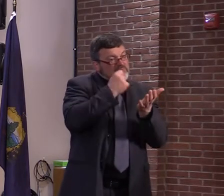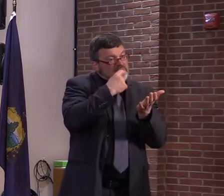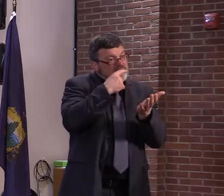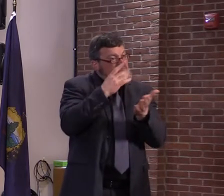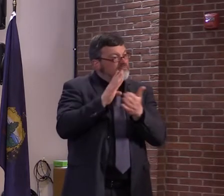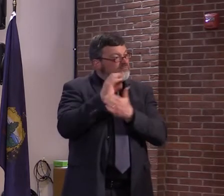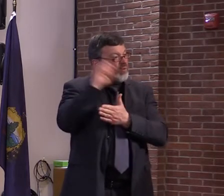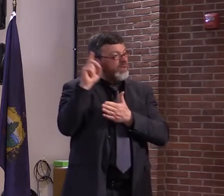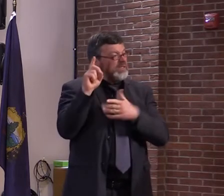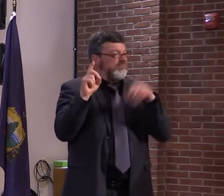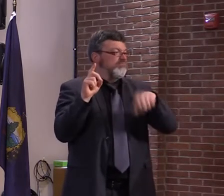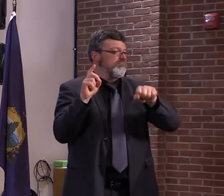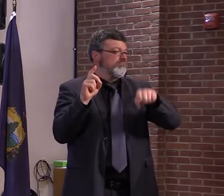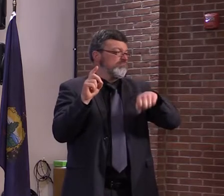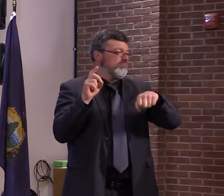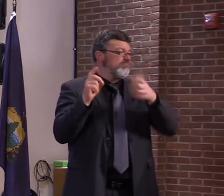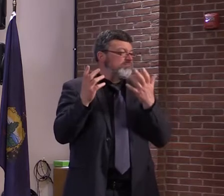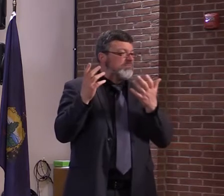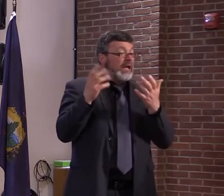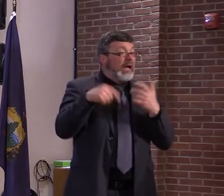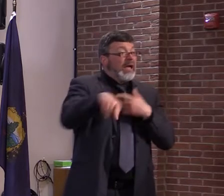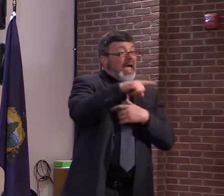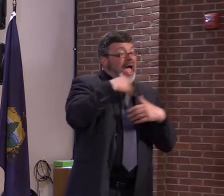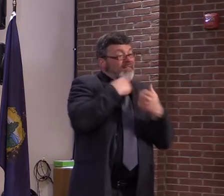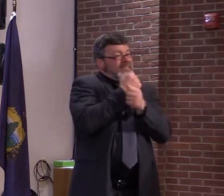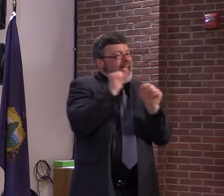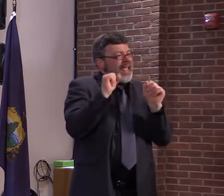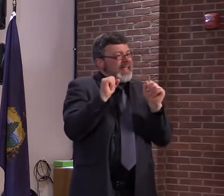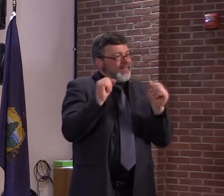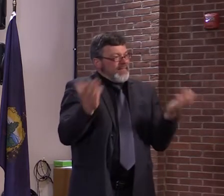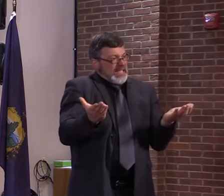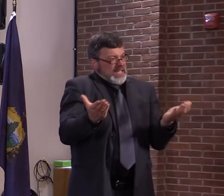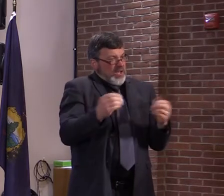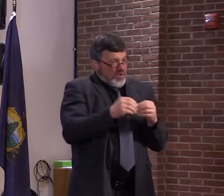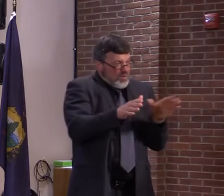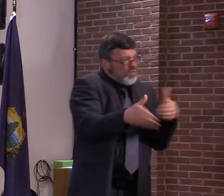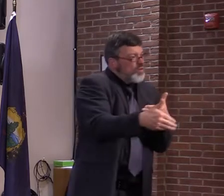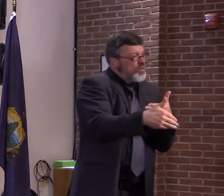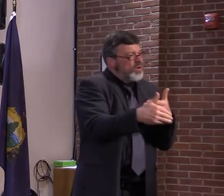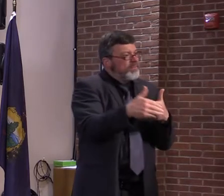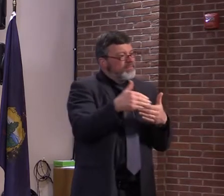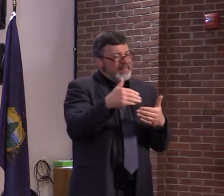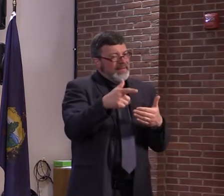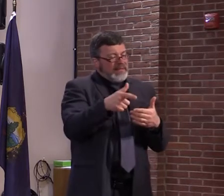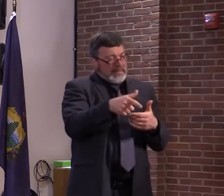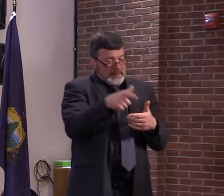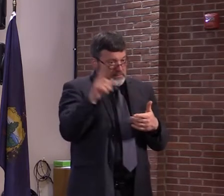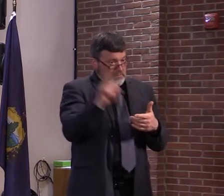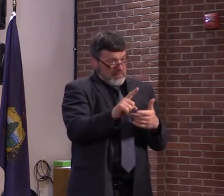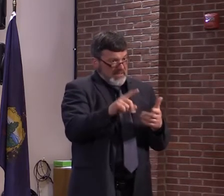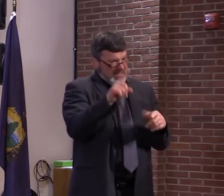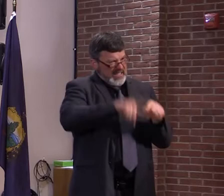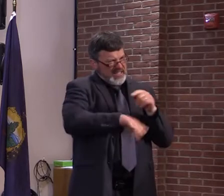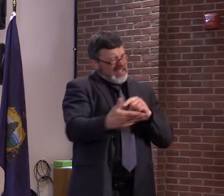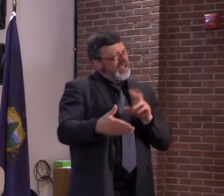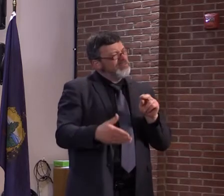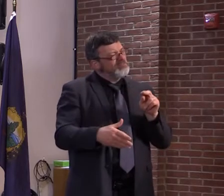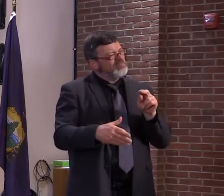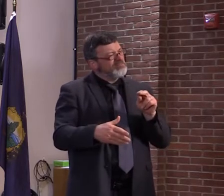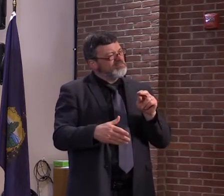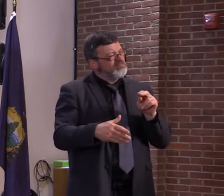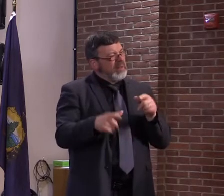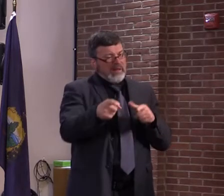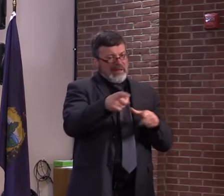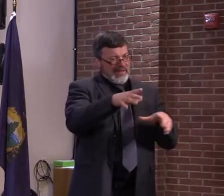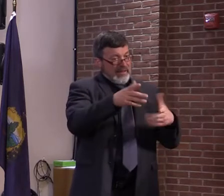sites. It just means while you're in the walls of that site, you will not die from an overdose because you're being observed. We've